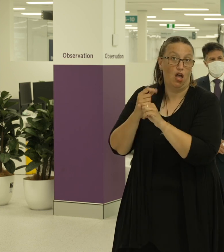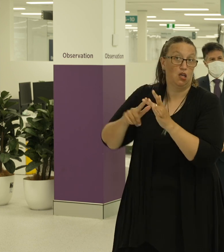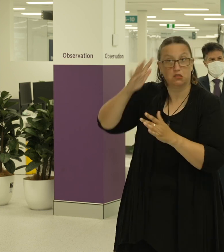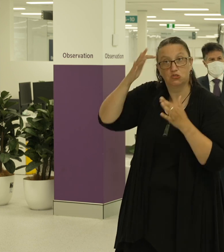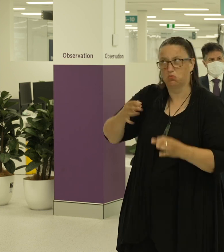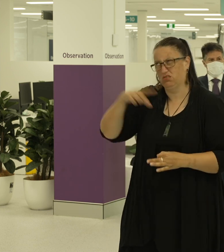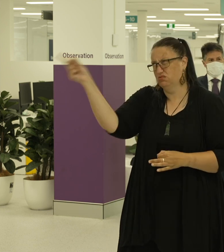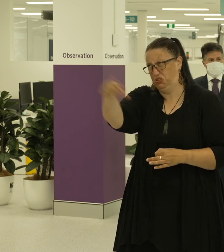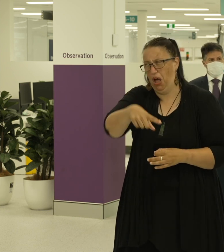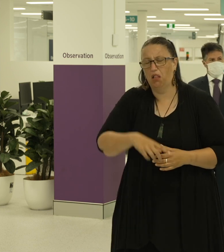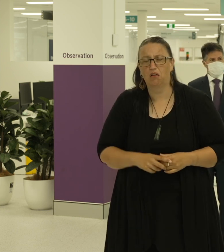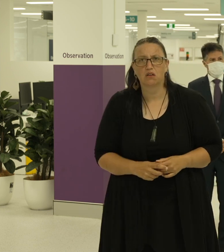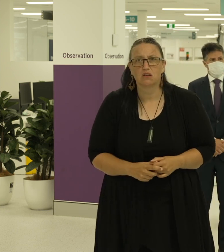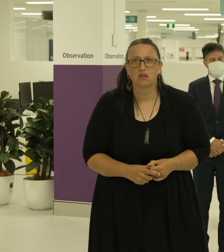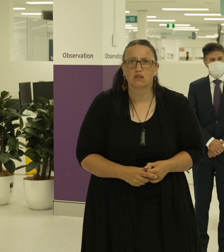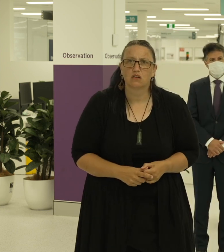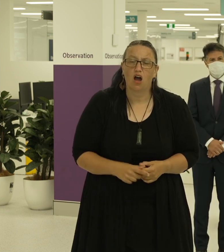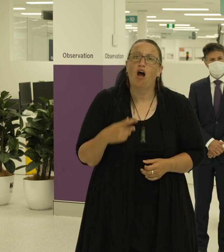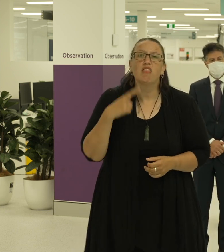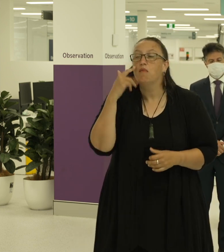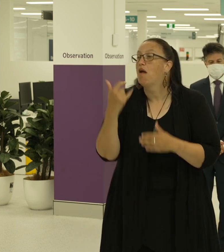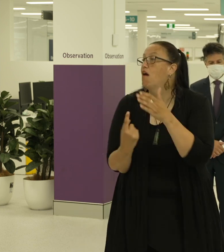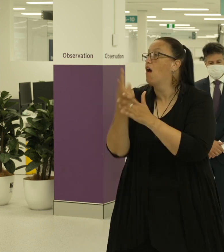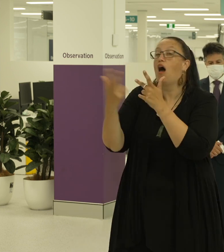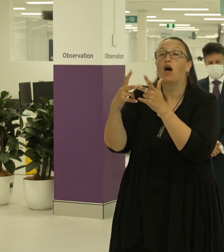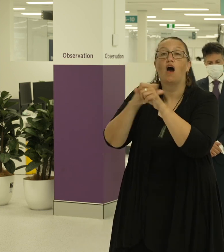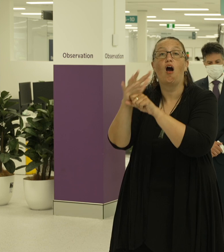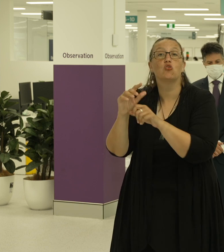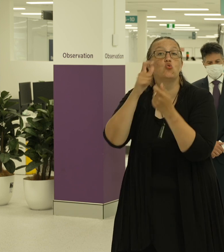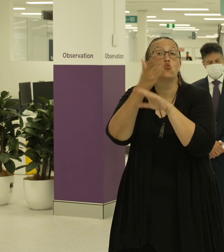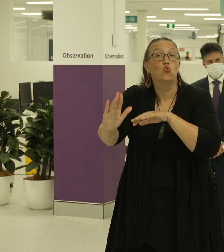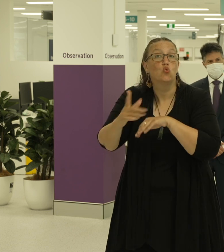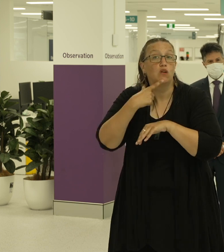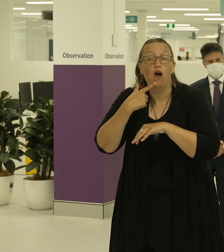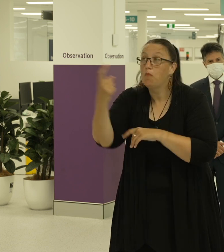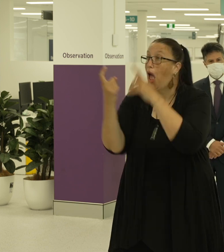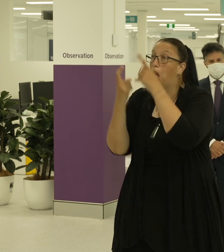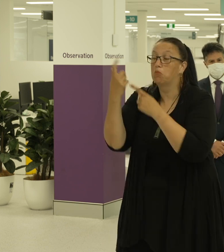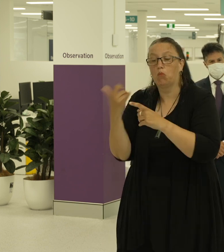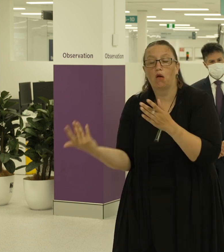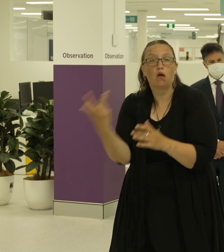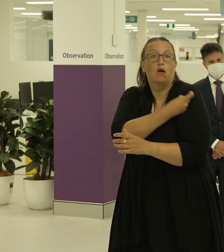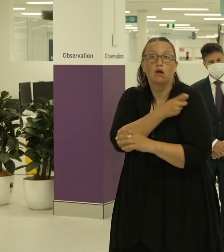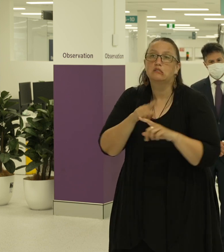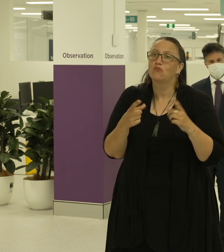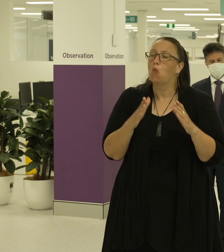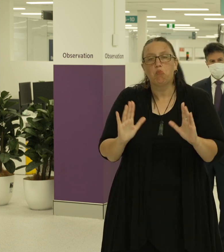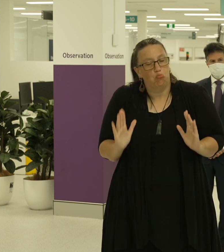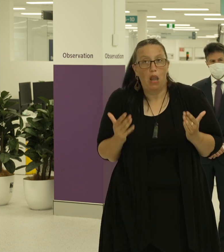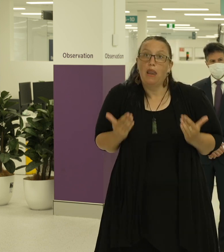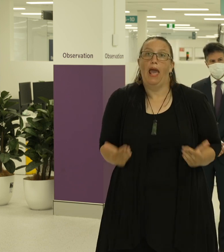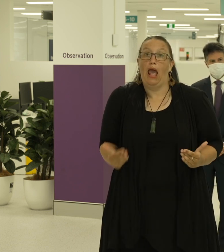times. There may be further variants come down the line, there'll be new vaccines developed, and it may be that you need to have a different way of approaching it. But right